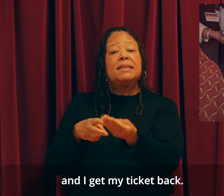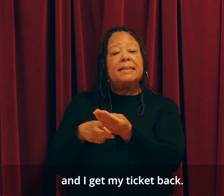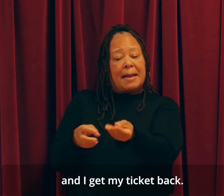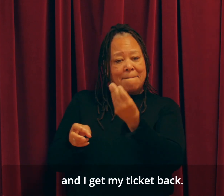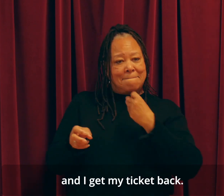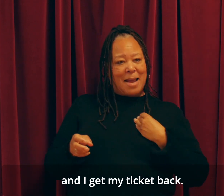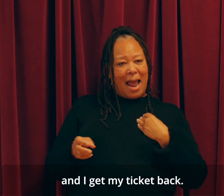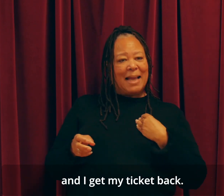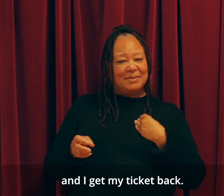Then I'll get my ticket back.